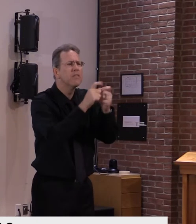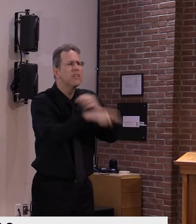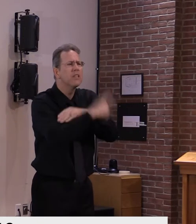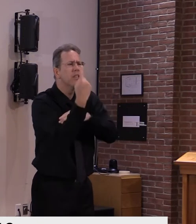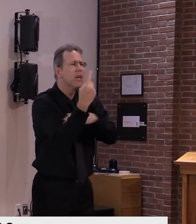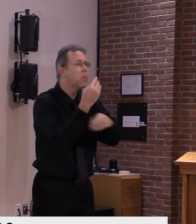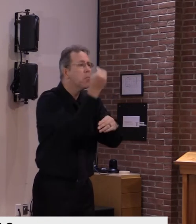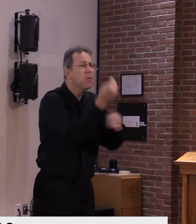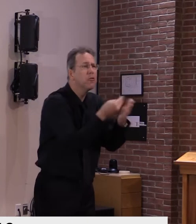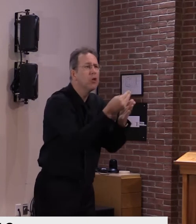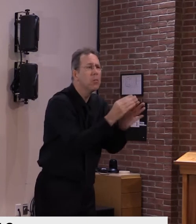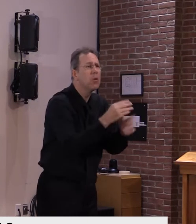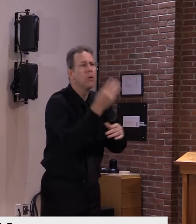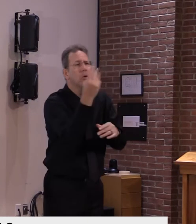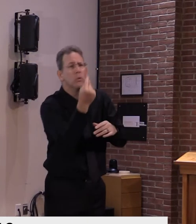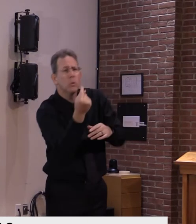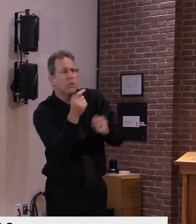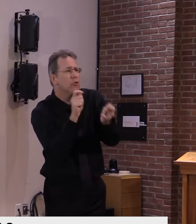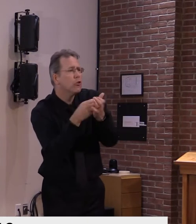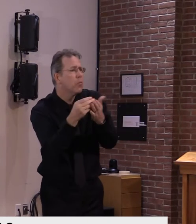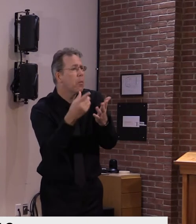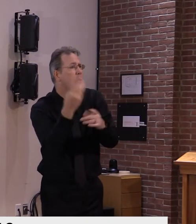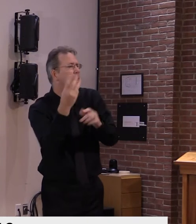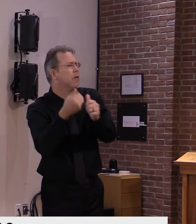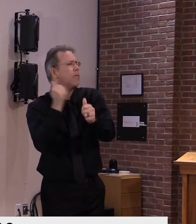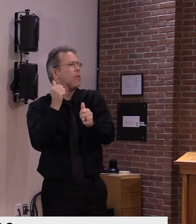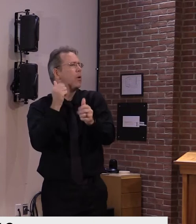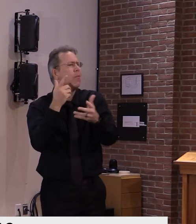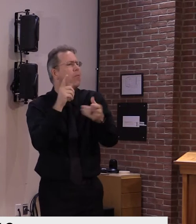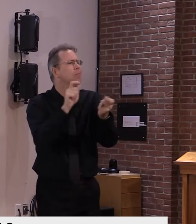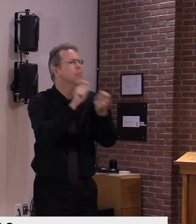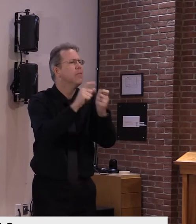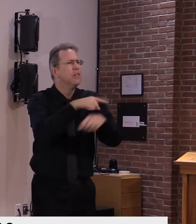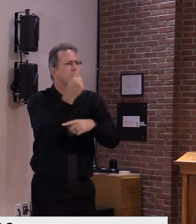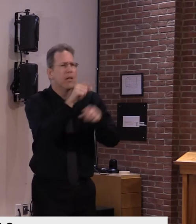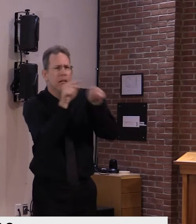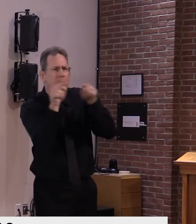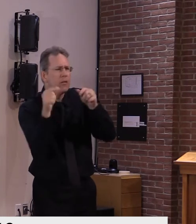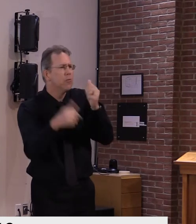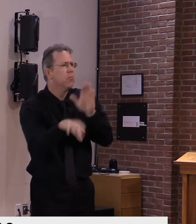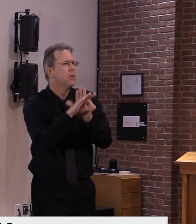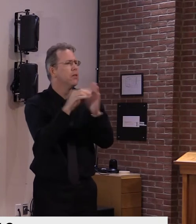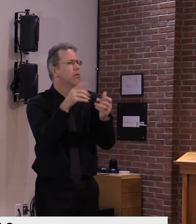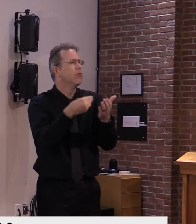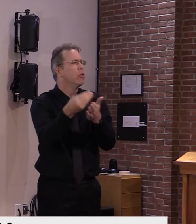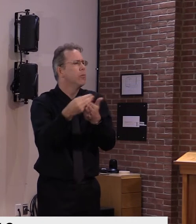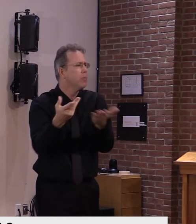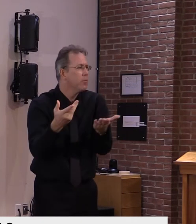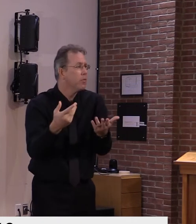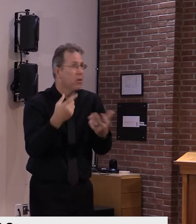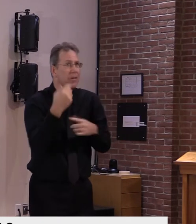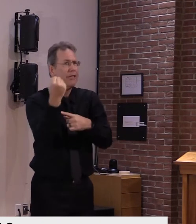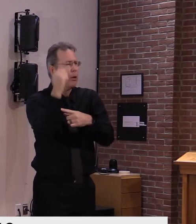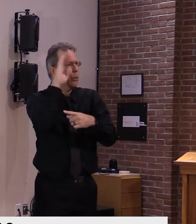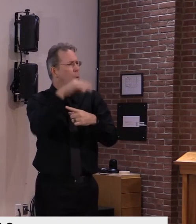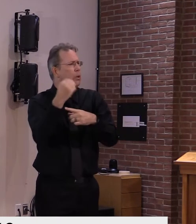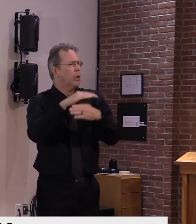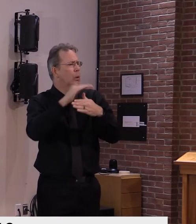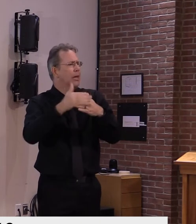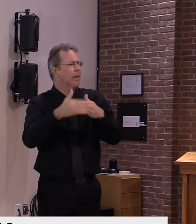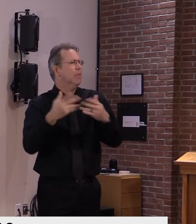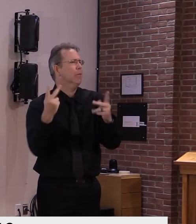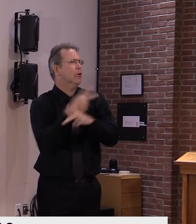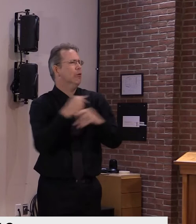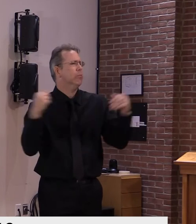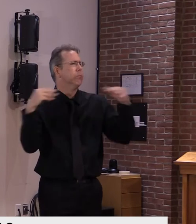or Wednesday. Just spread it out a bit and going during times when it's not as busy. And it's just going to have to be a little bit more creative.